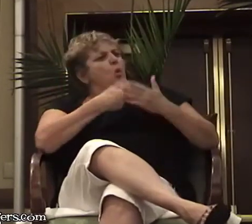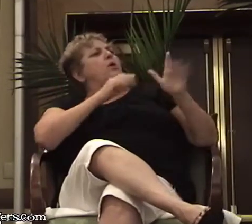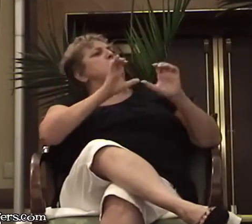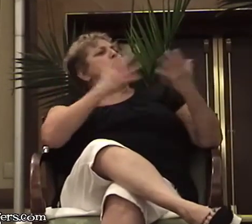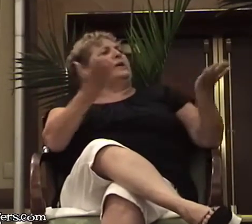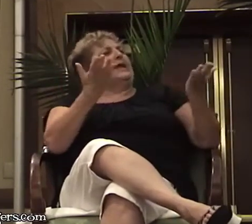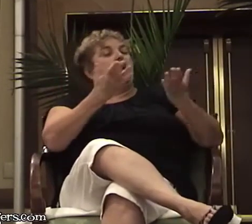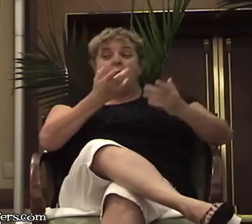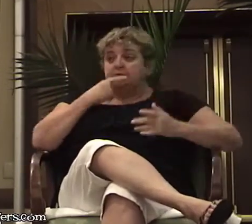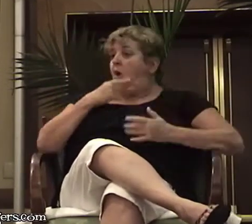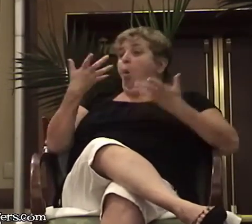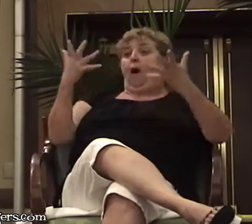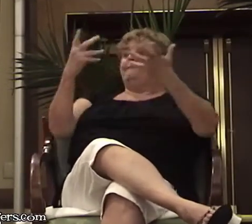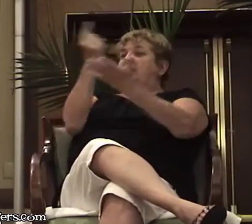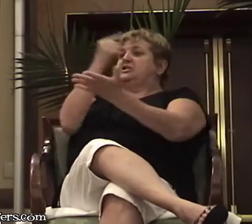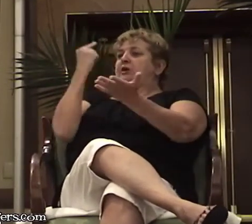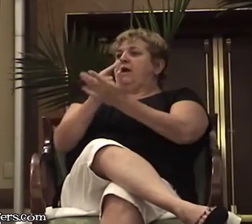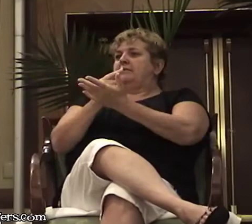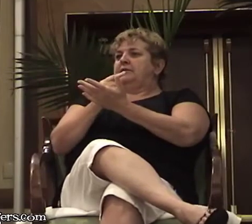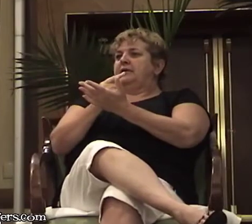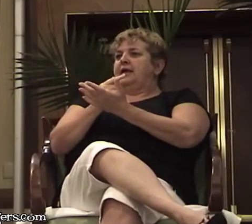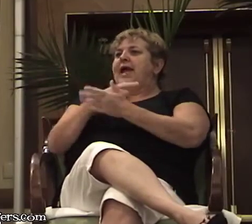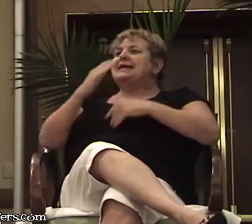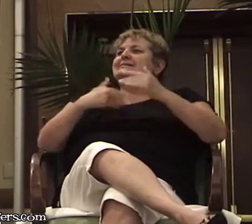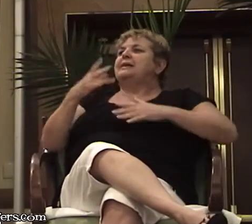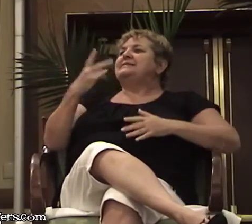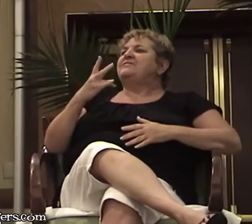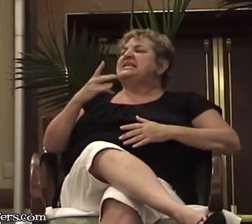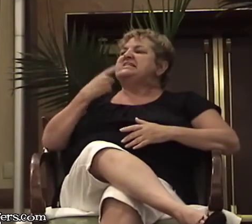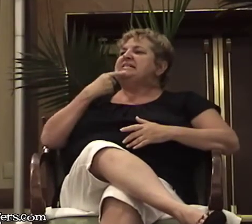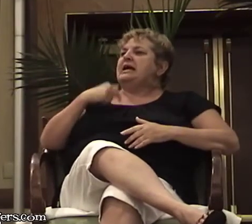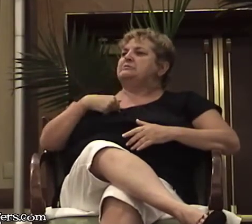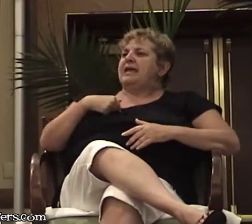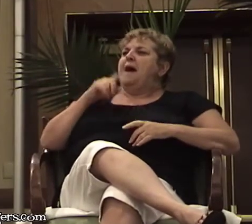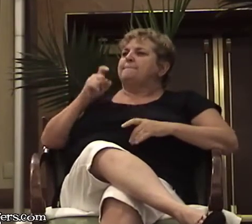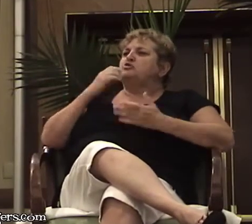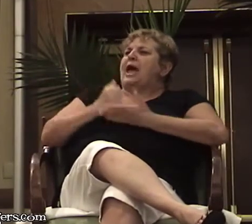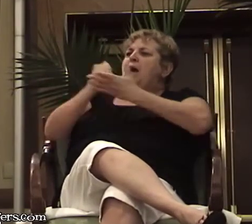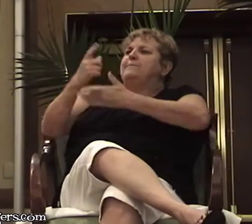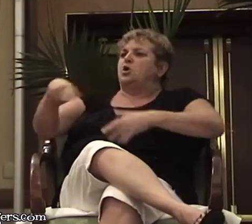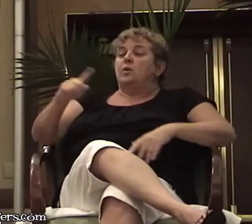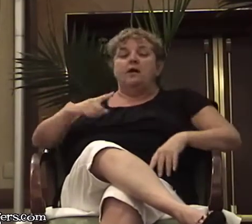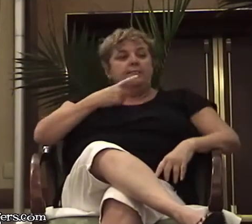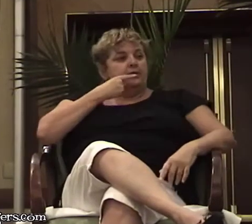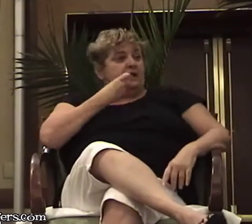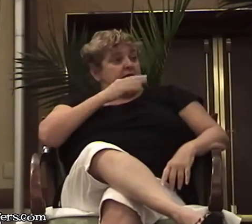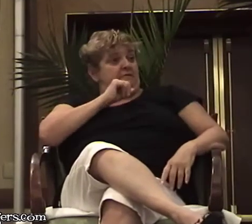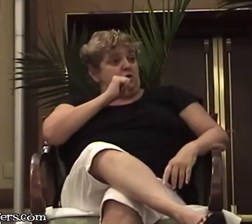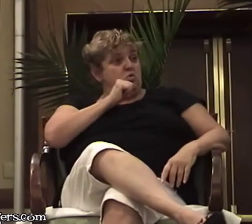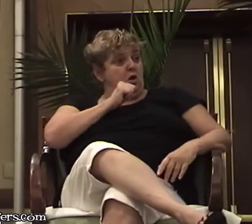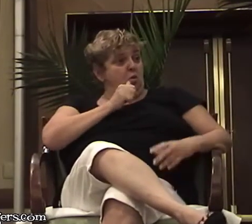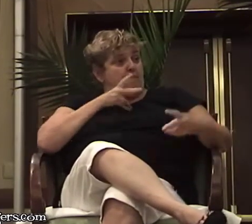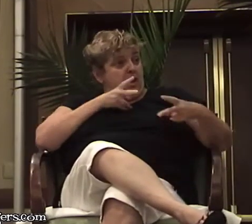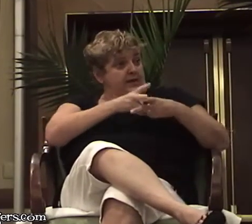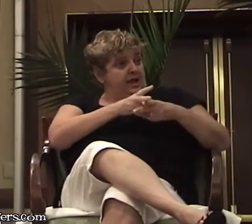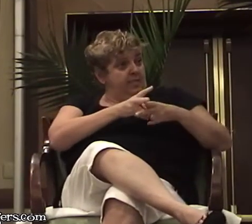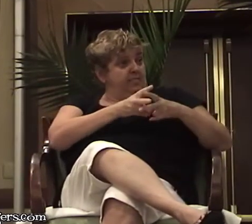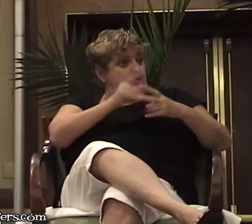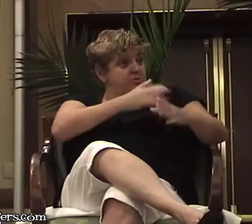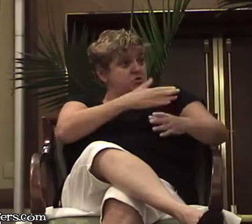step 17 say I'm supposed to help y'all. So they said, girl, if you don't plug that jukebox in, we'll kill you. I said, I understand your